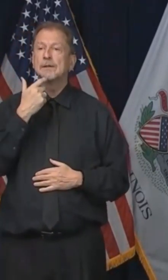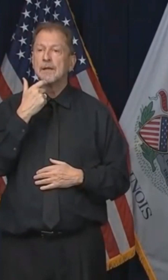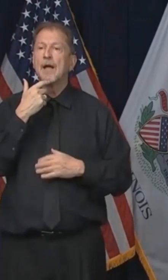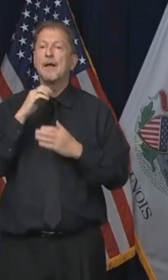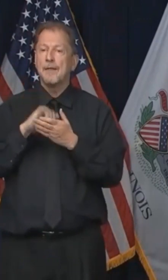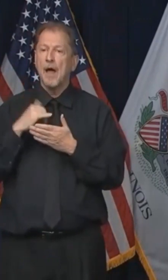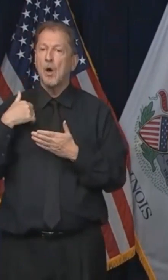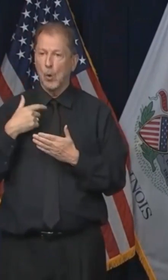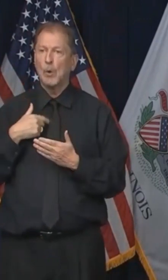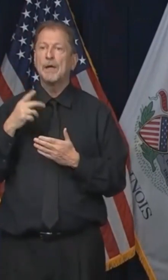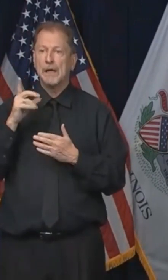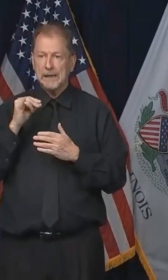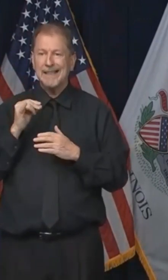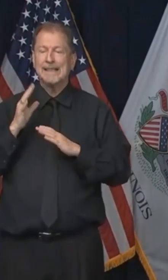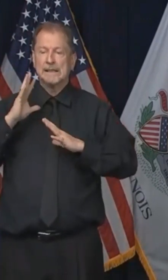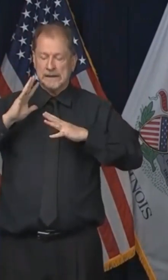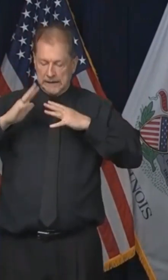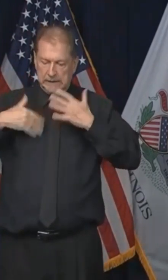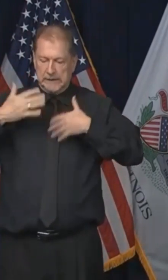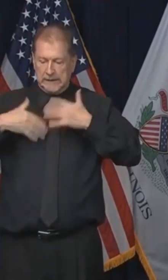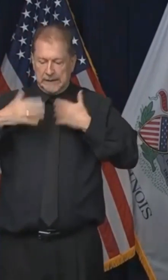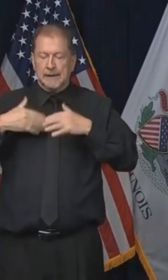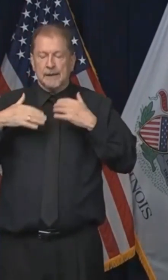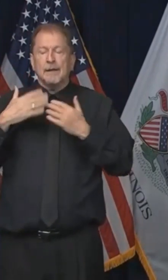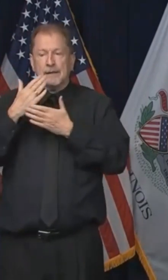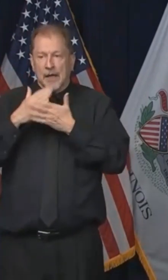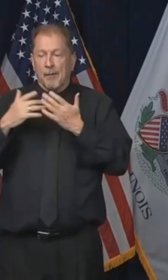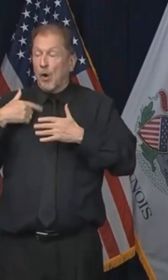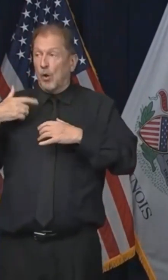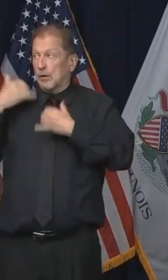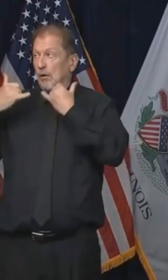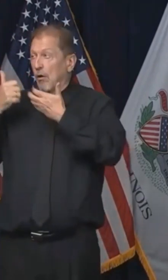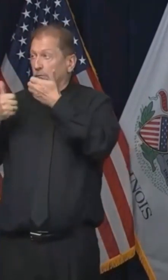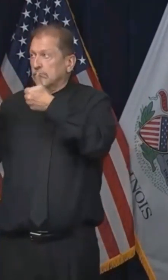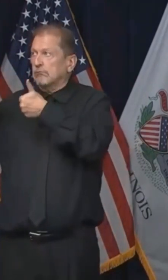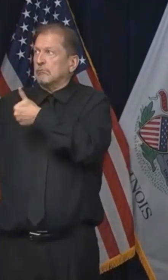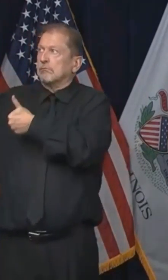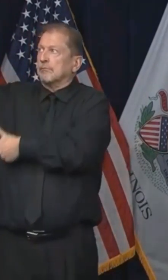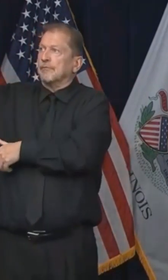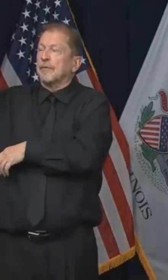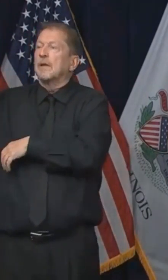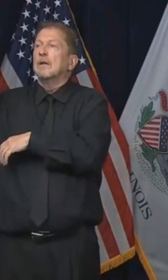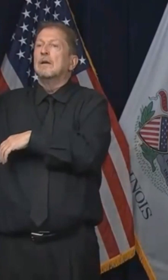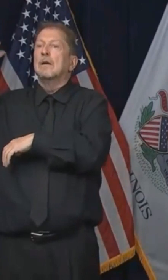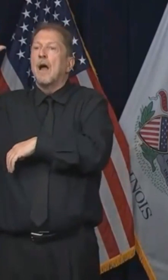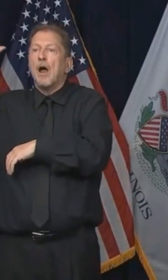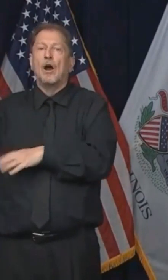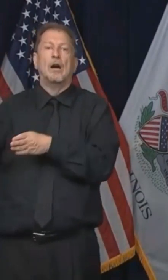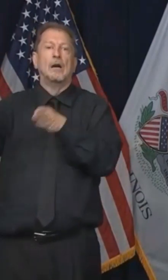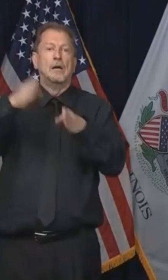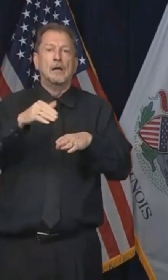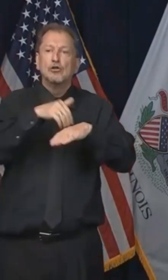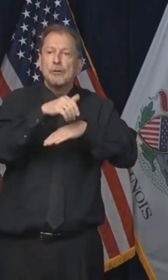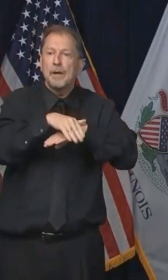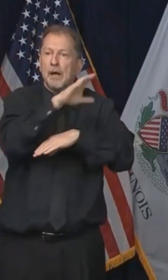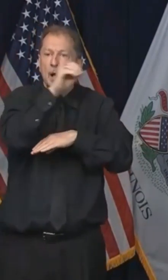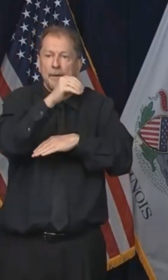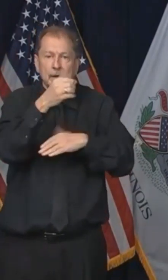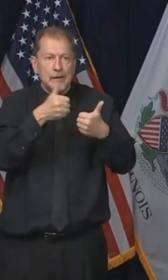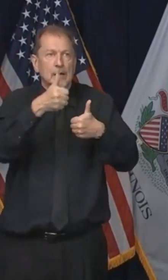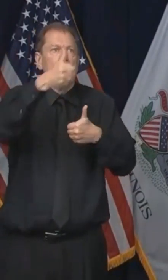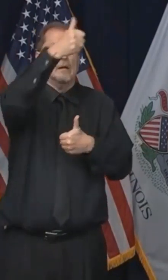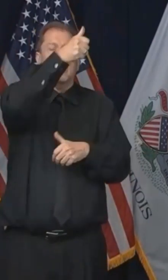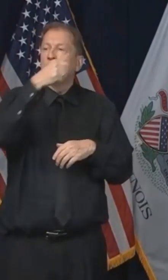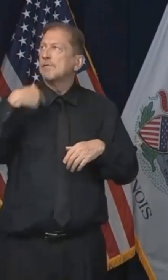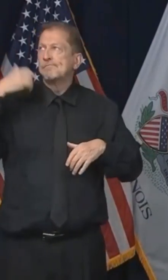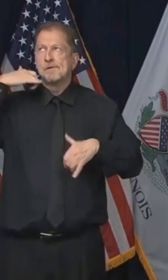little bit of success. We're still working on it. We're talking to people at the highest levels of major shipping companies and talking directly to them.